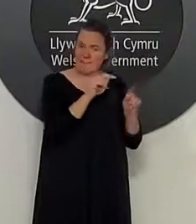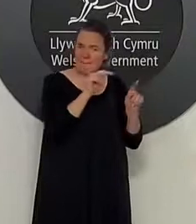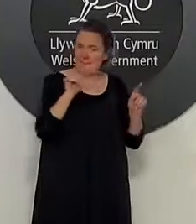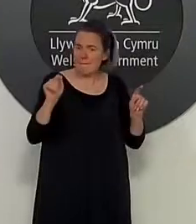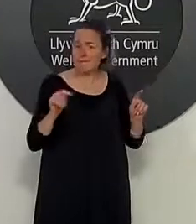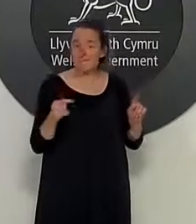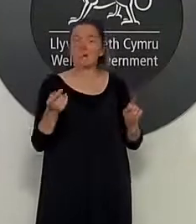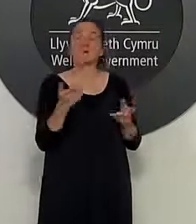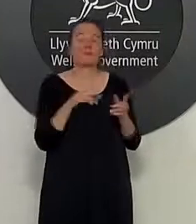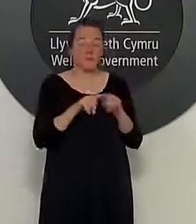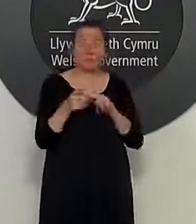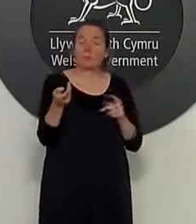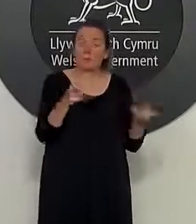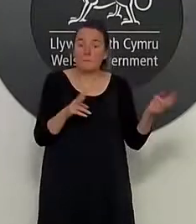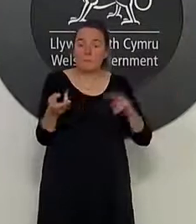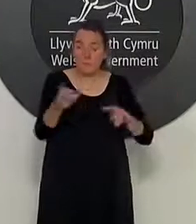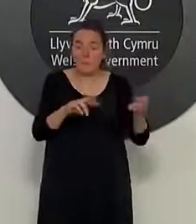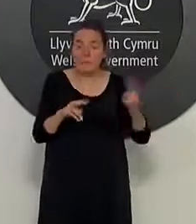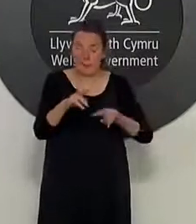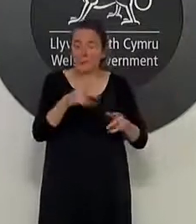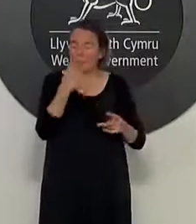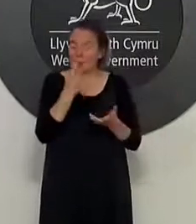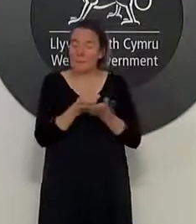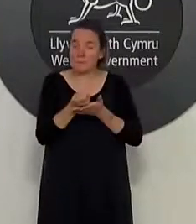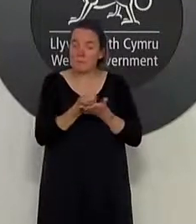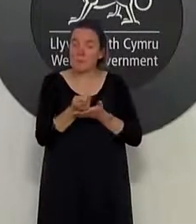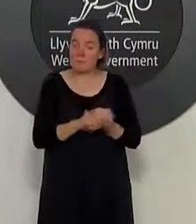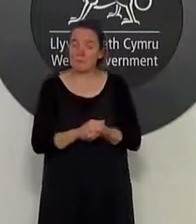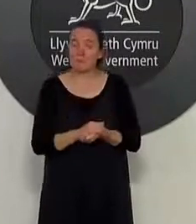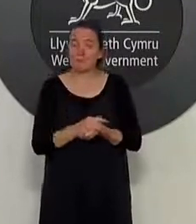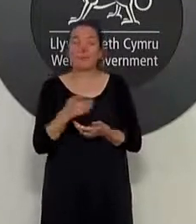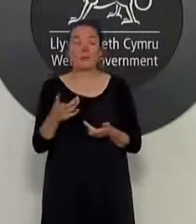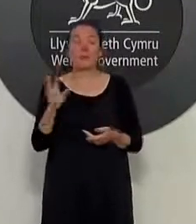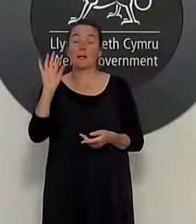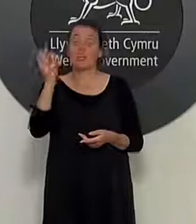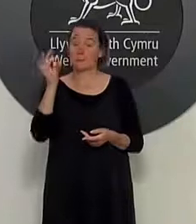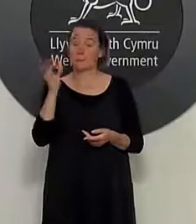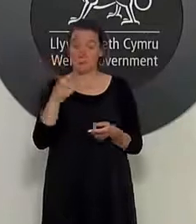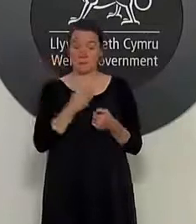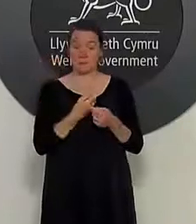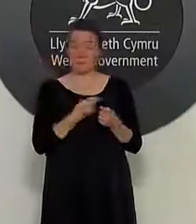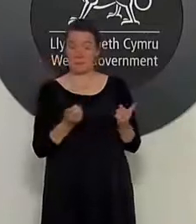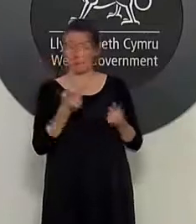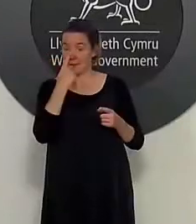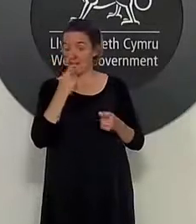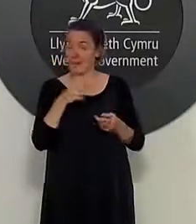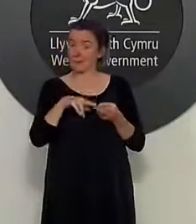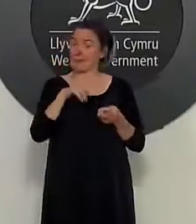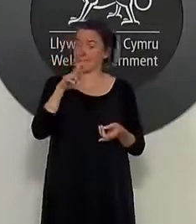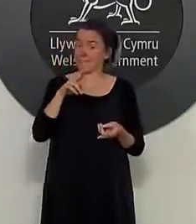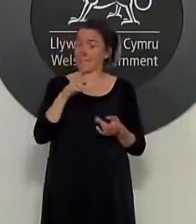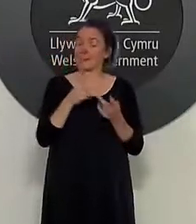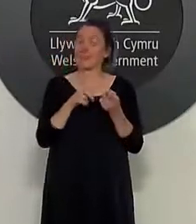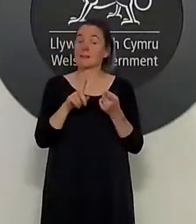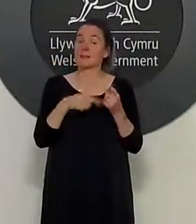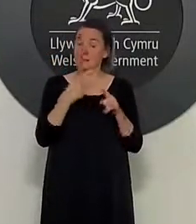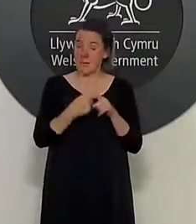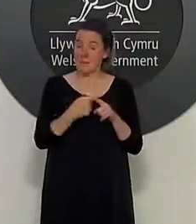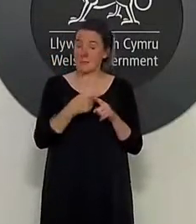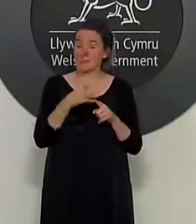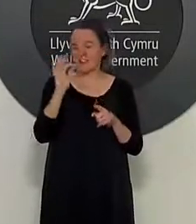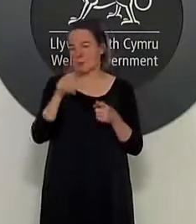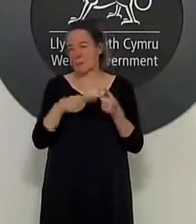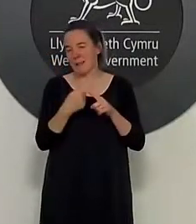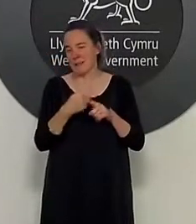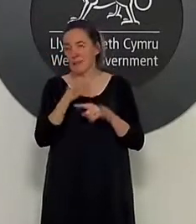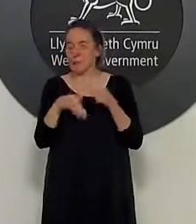powers already for councils to increase council tax premiums on second homes, and we've changed the rules on